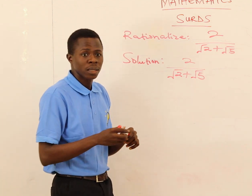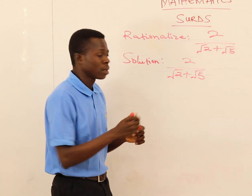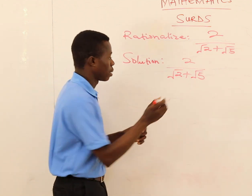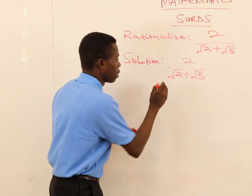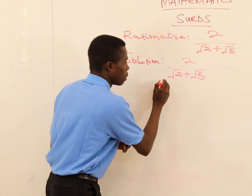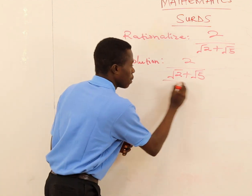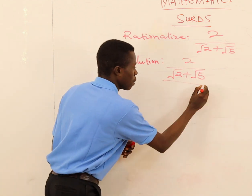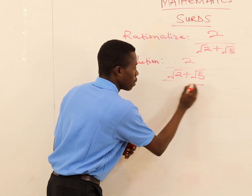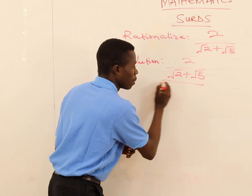5.